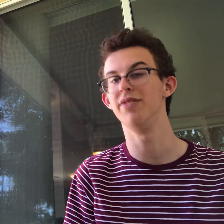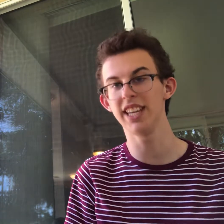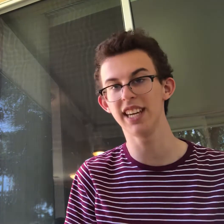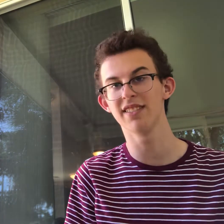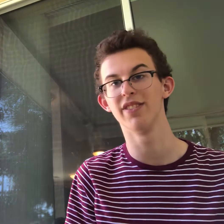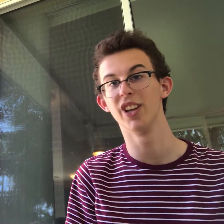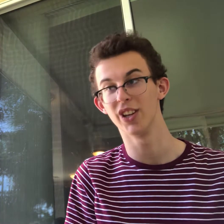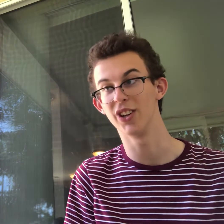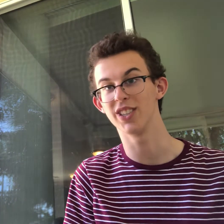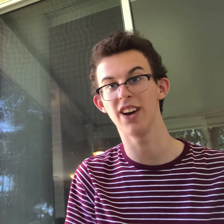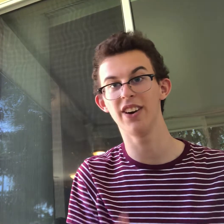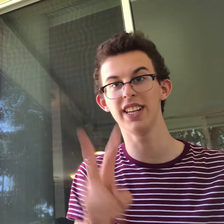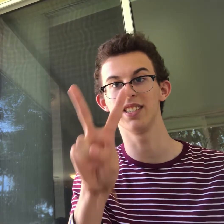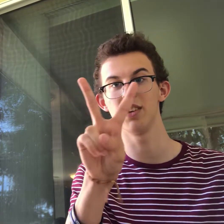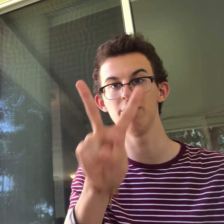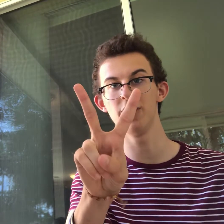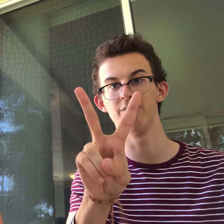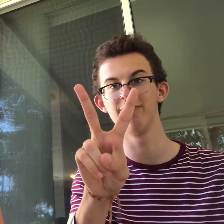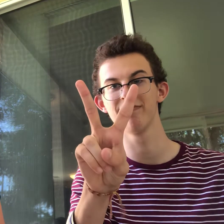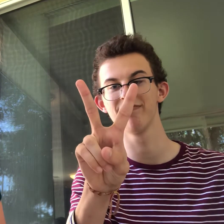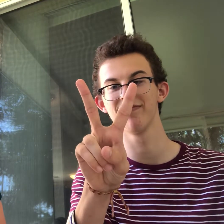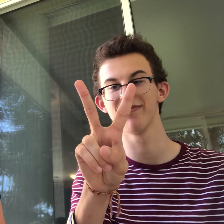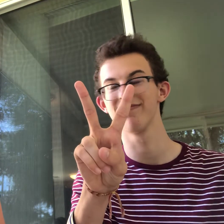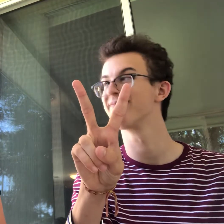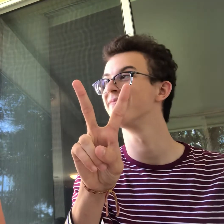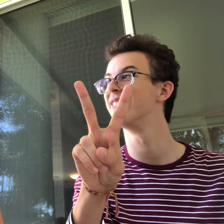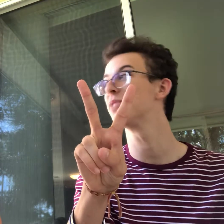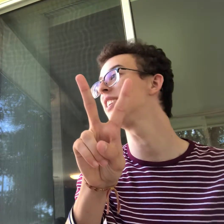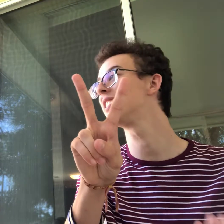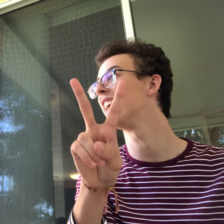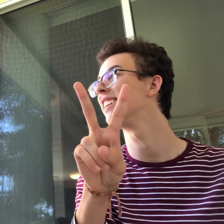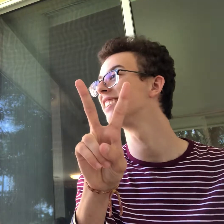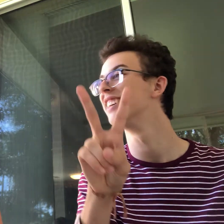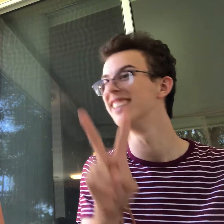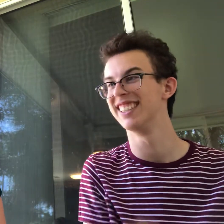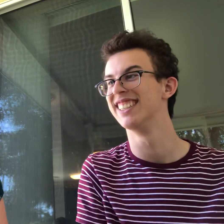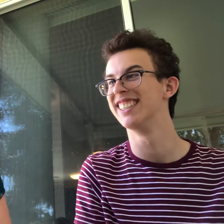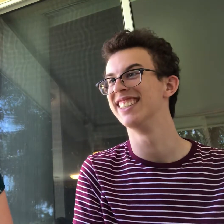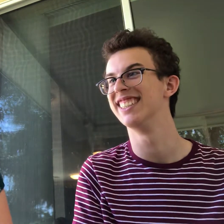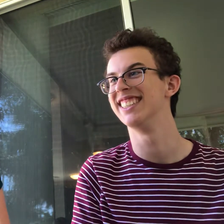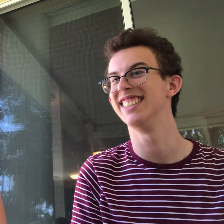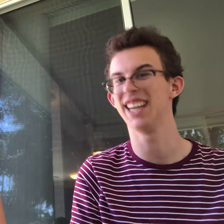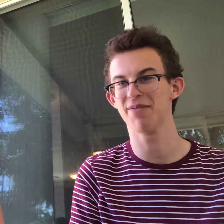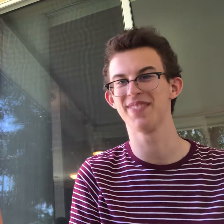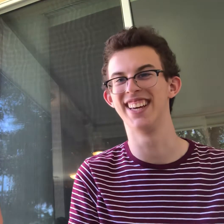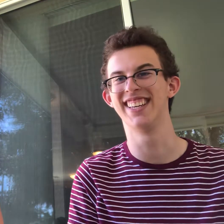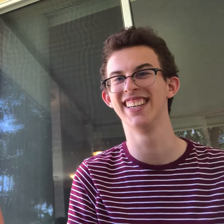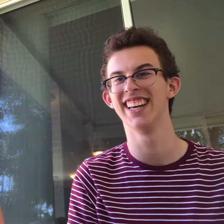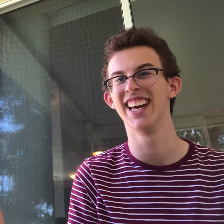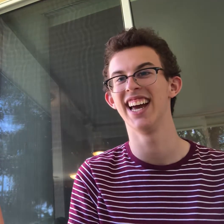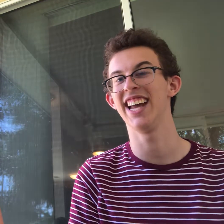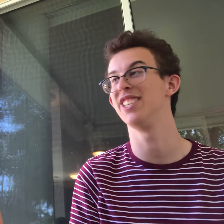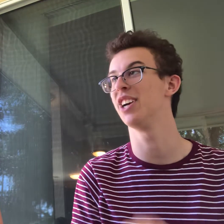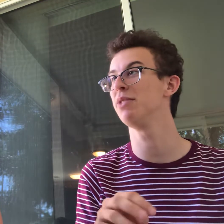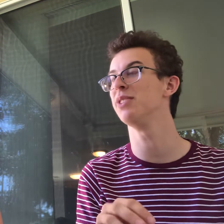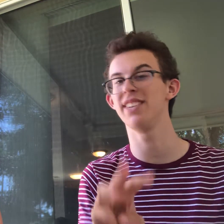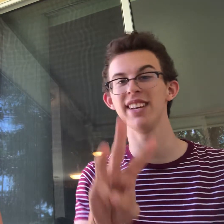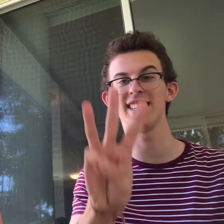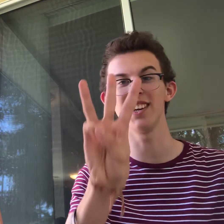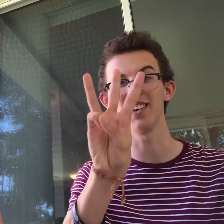V looks how it is. Boom. No, I think It's a peace sign. that's the easiest one to remember, right? Yep. And W is even easier.